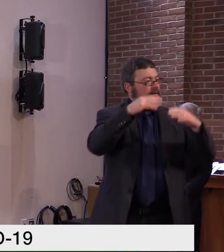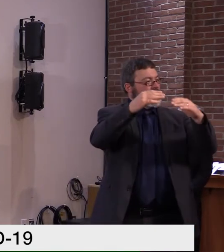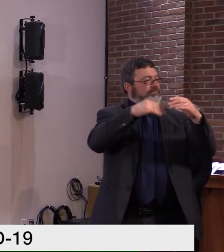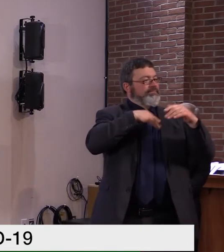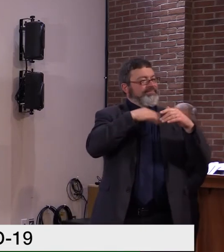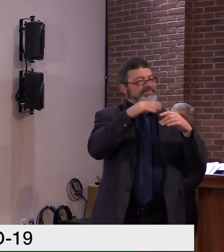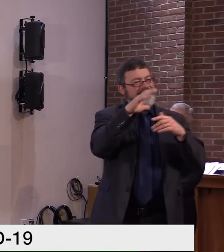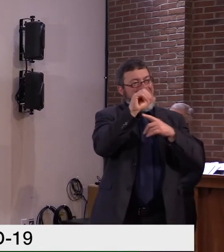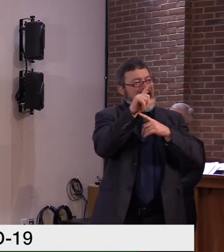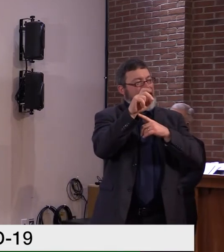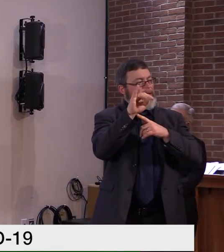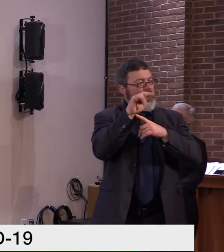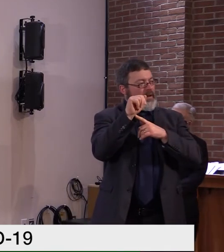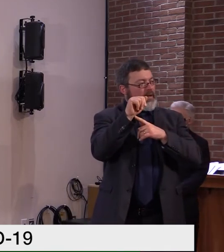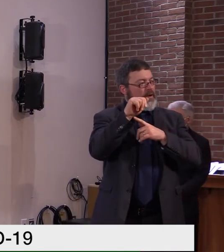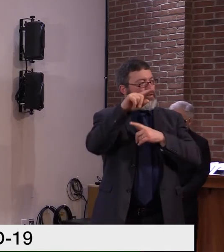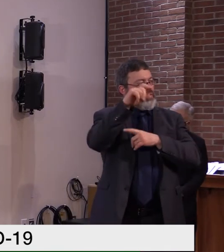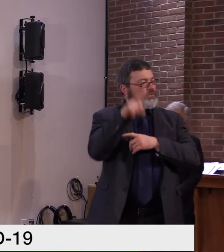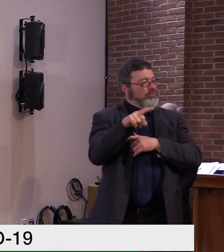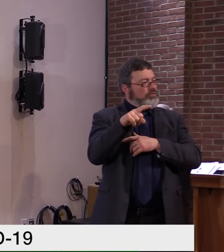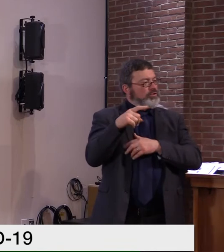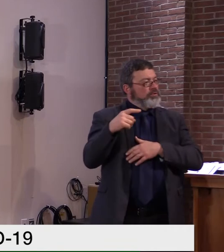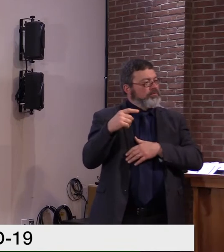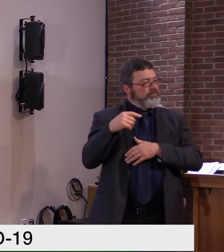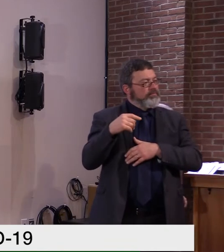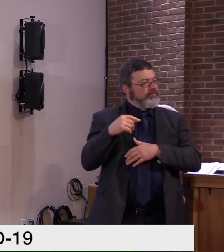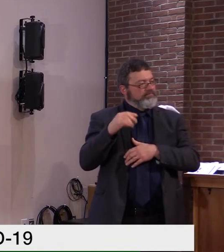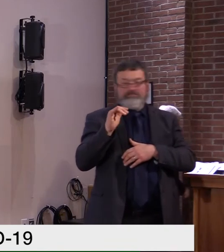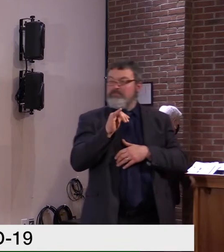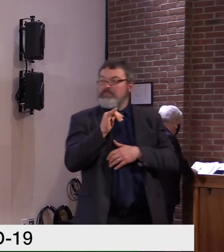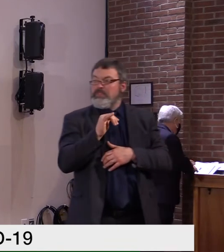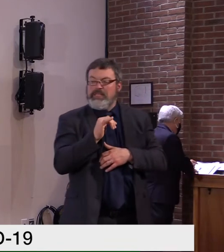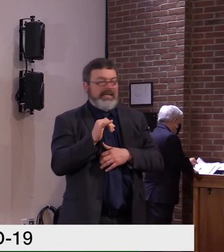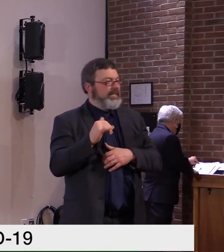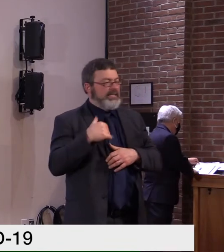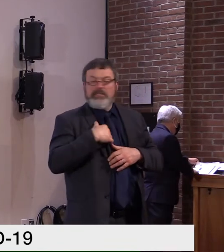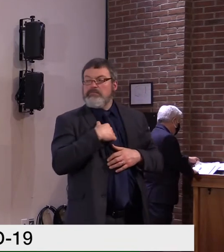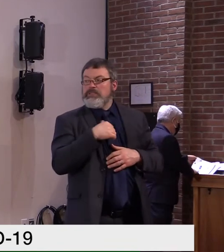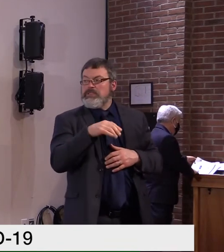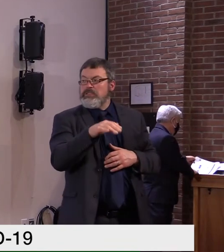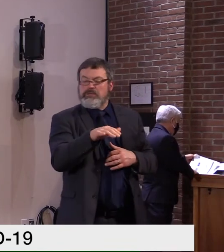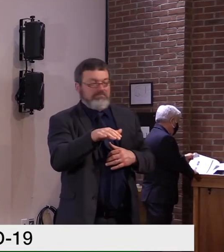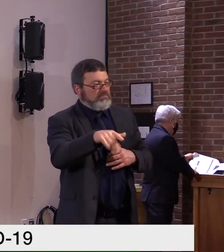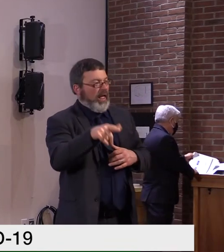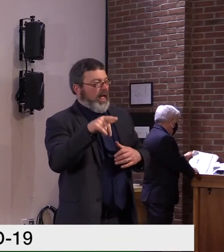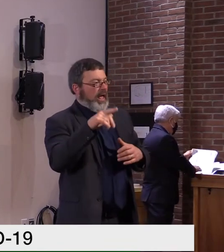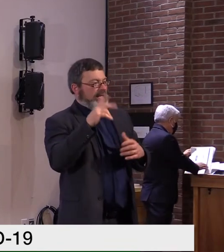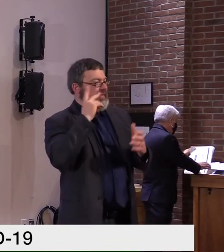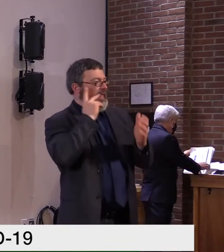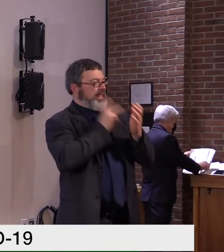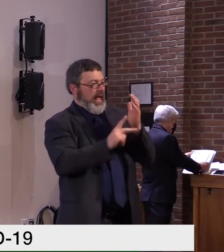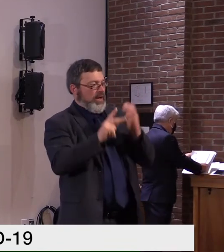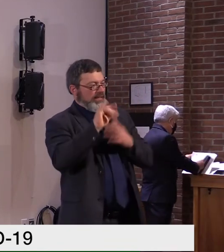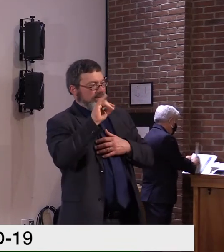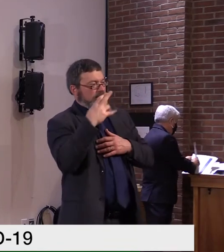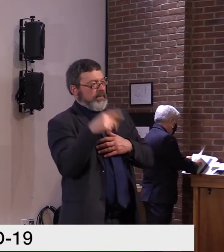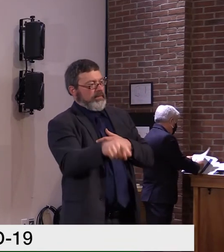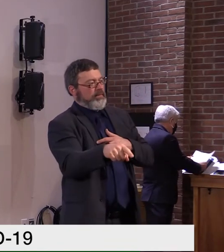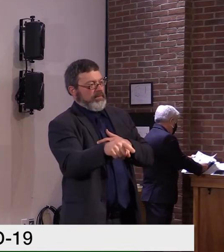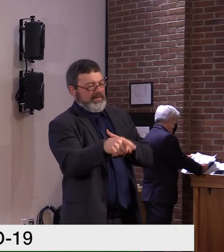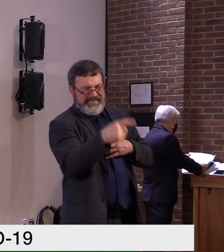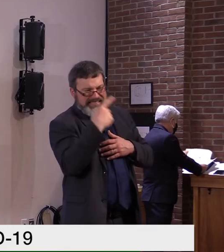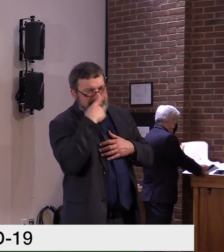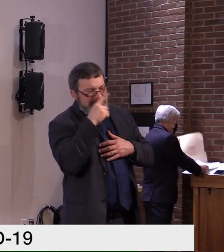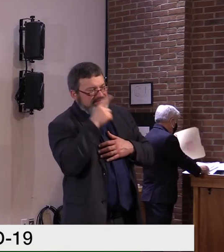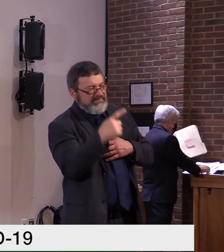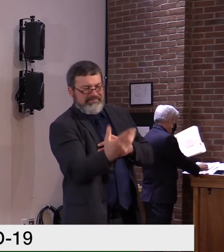if perhaps Secretary Smith or Dr. Kelso want to take a swing at him. Maybe give us a try. If not, we'll